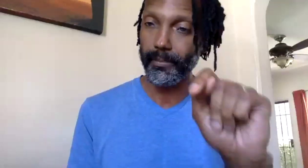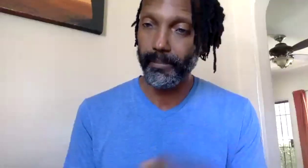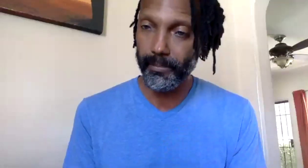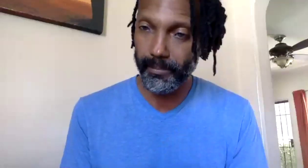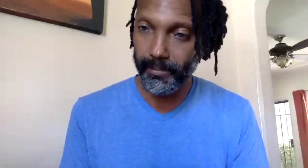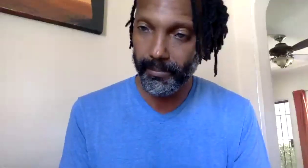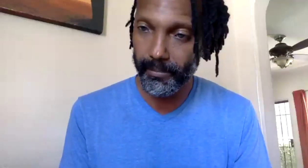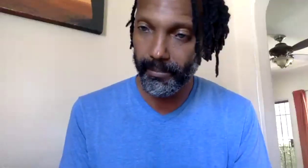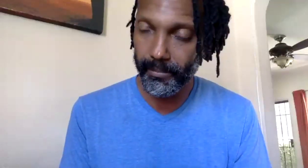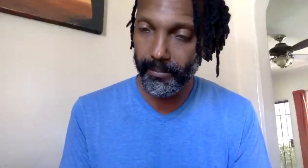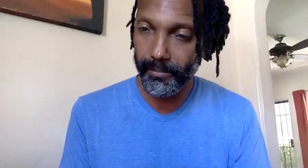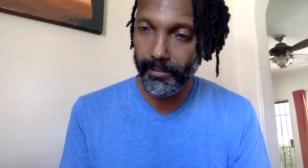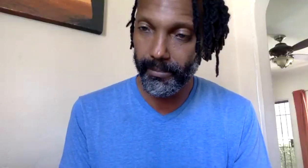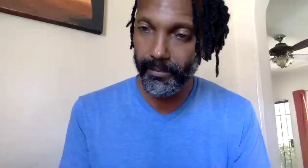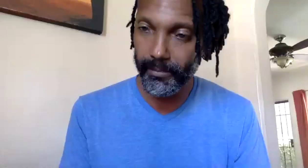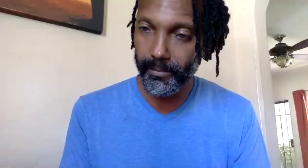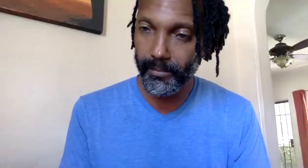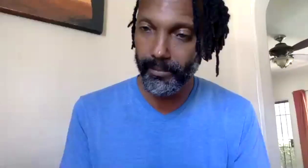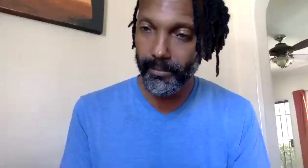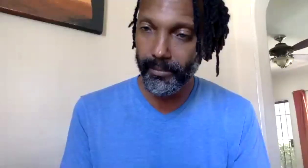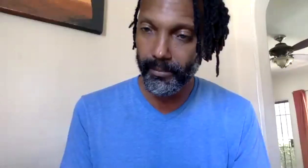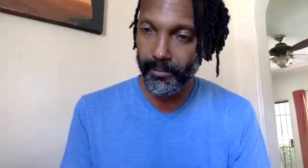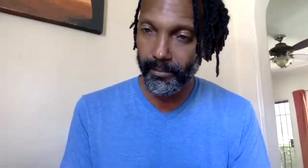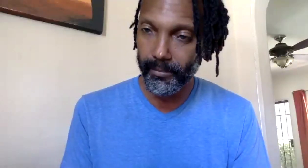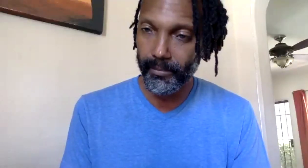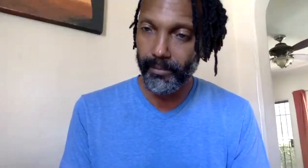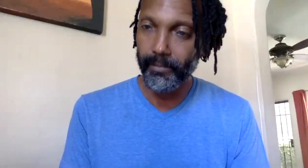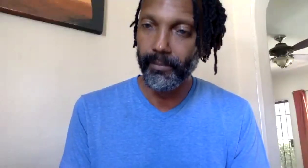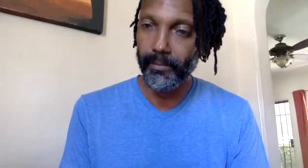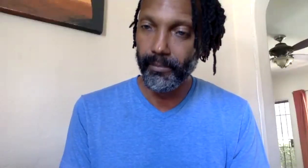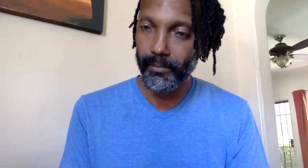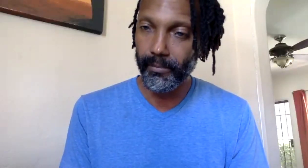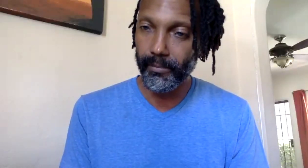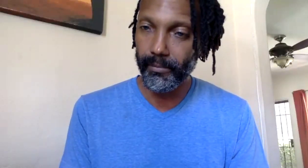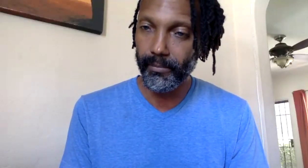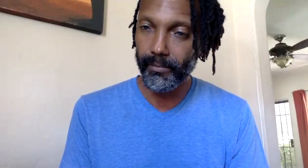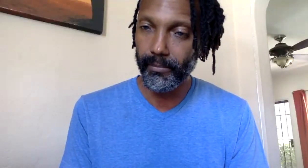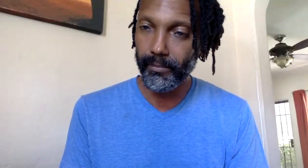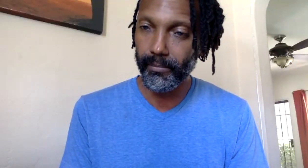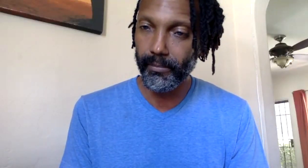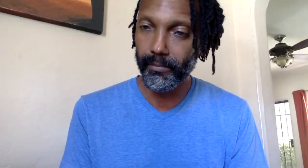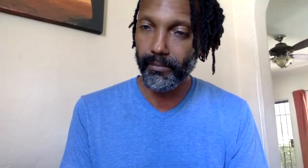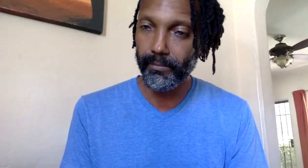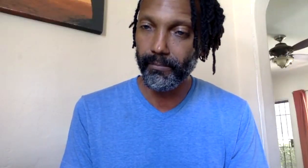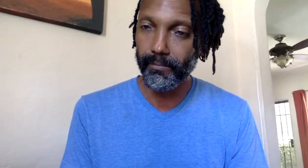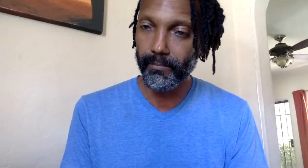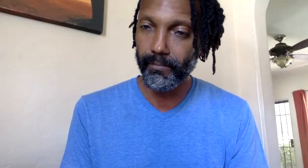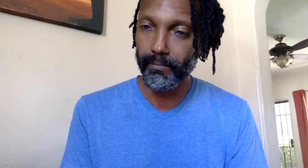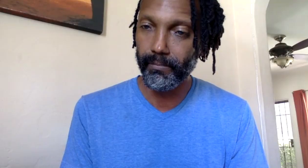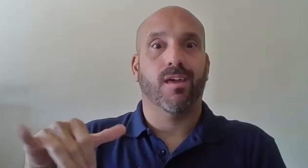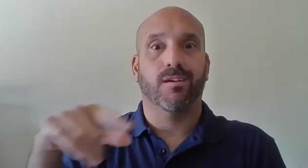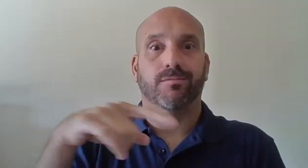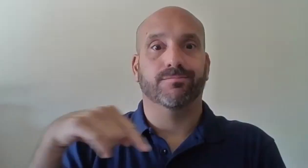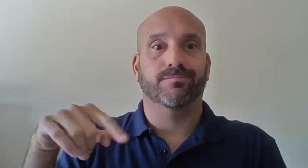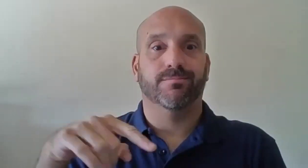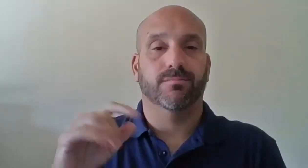I can see you, Matt. Yes. Okay. I agree that captioning should be provided. We were not prepared for